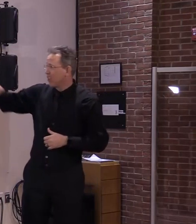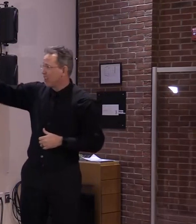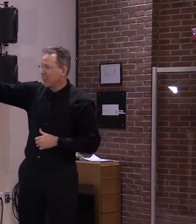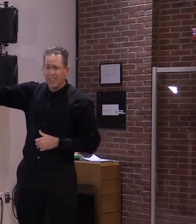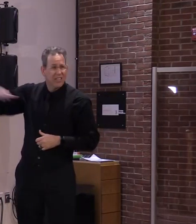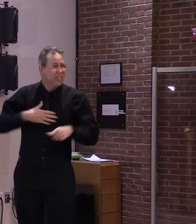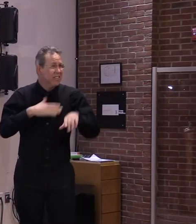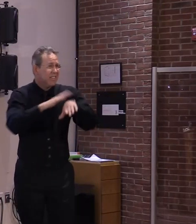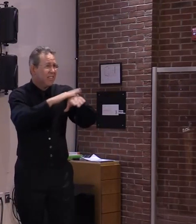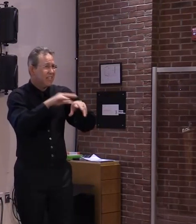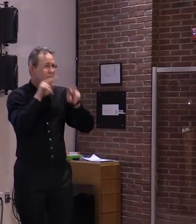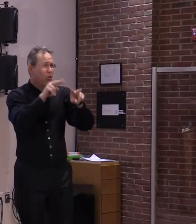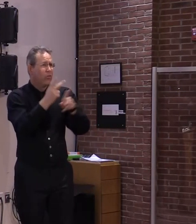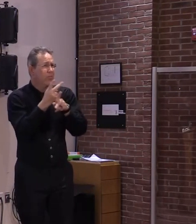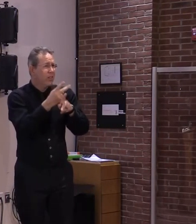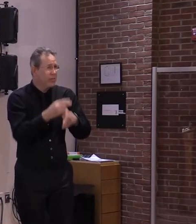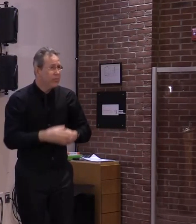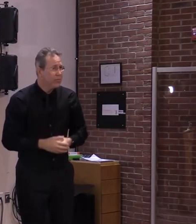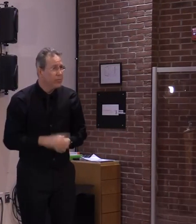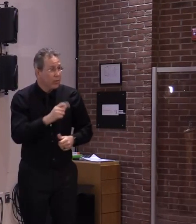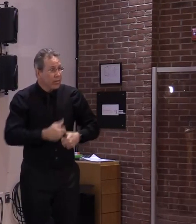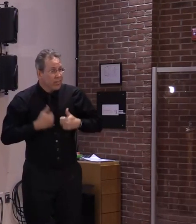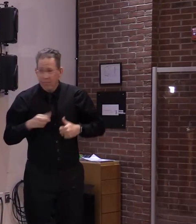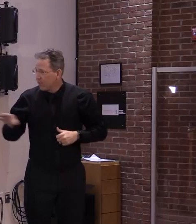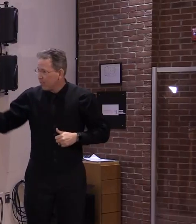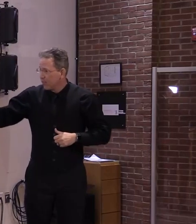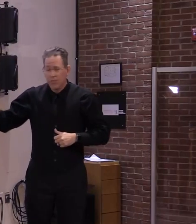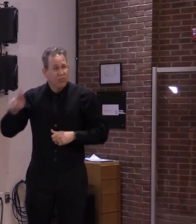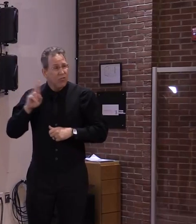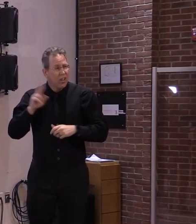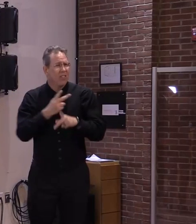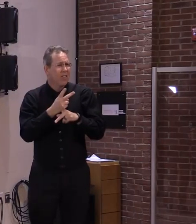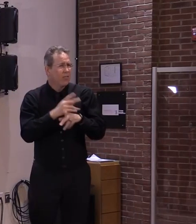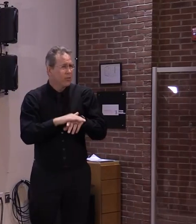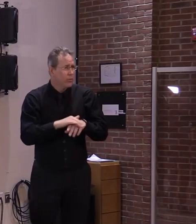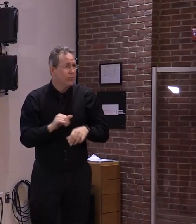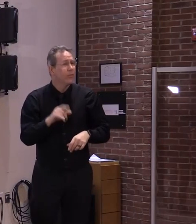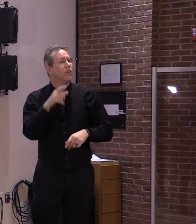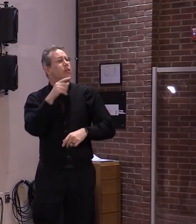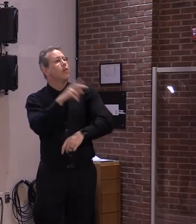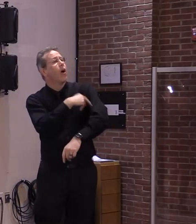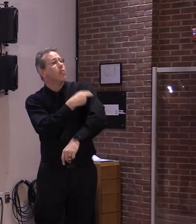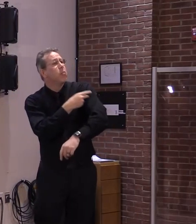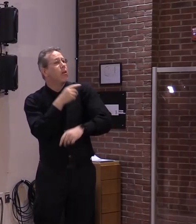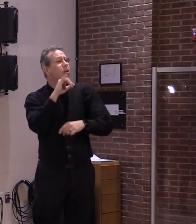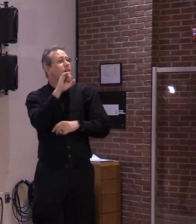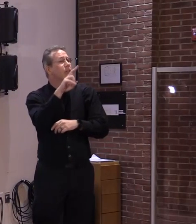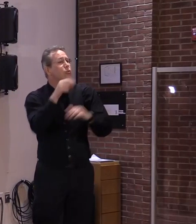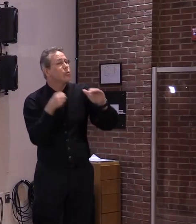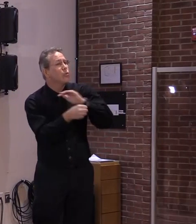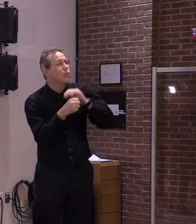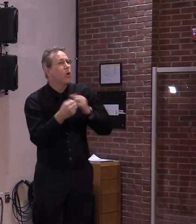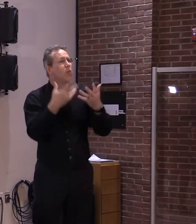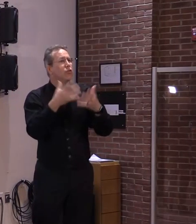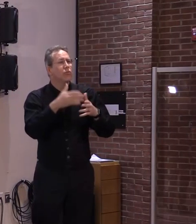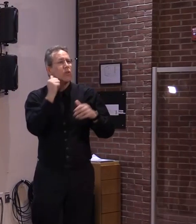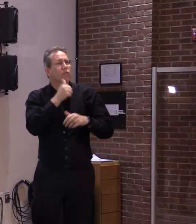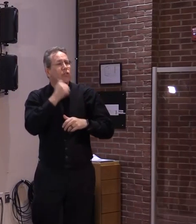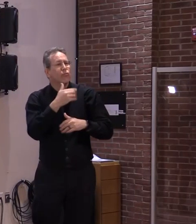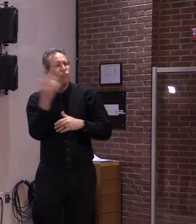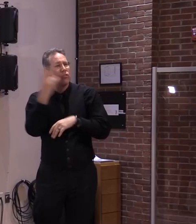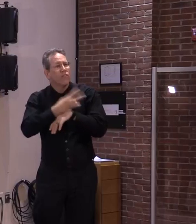moment. Turning to hospitalizations, we see that our trends are pretty stable, with the overall hospitalization rate increasing 6%